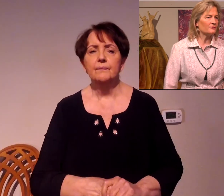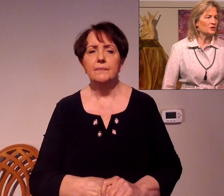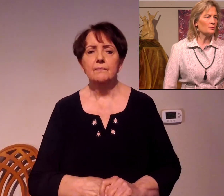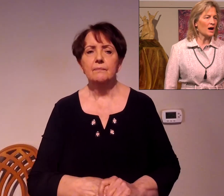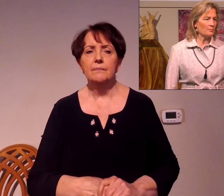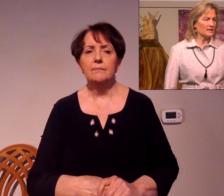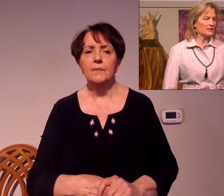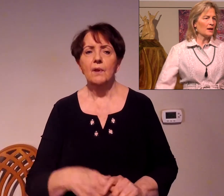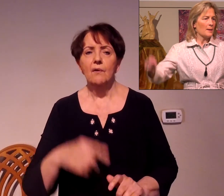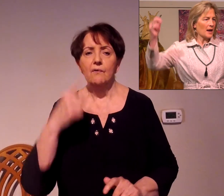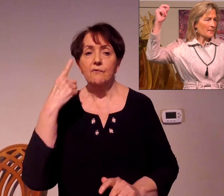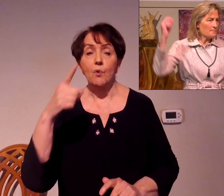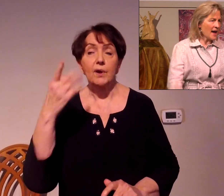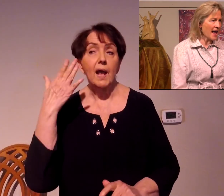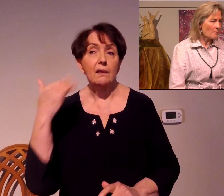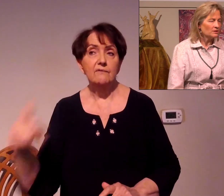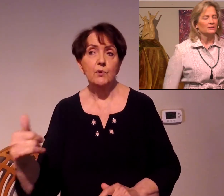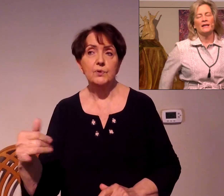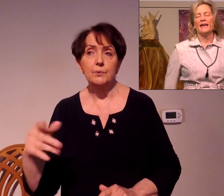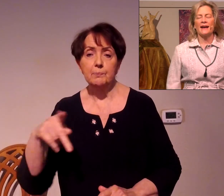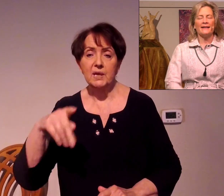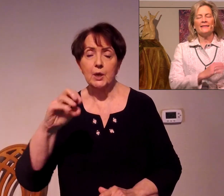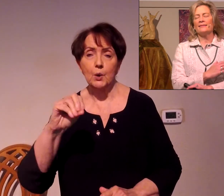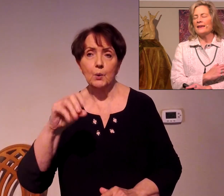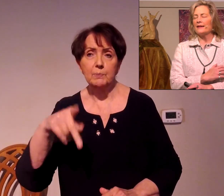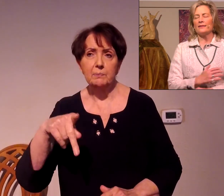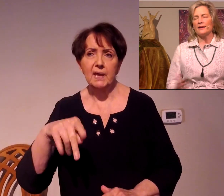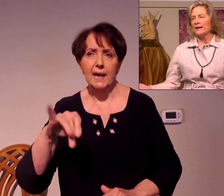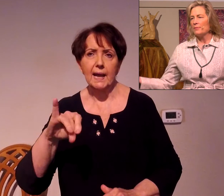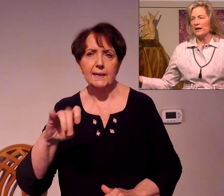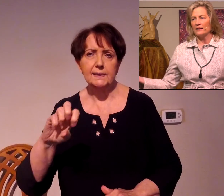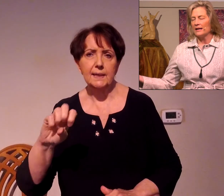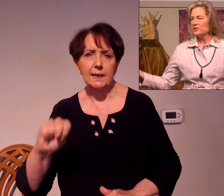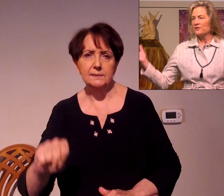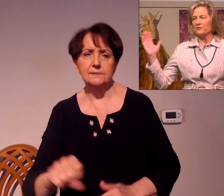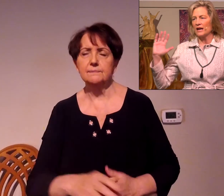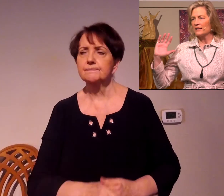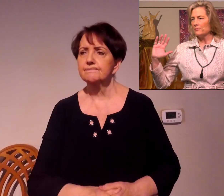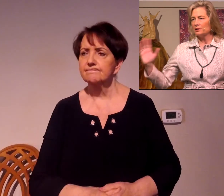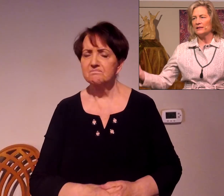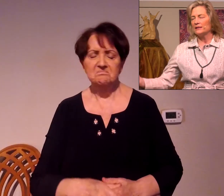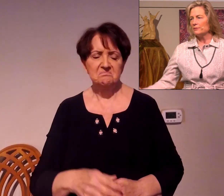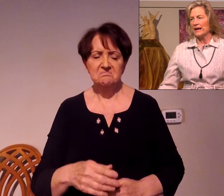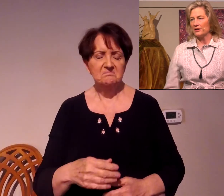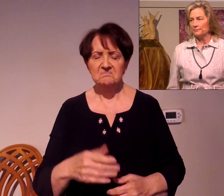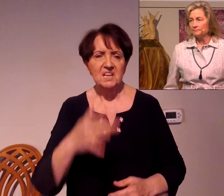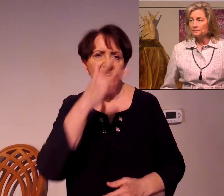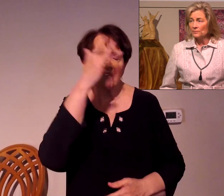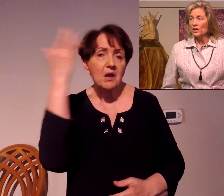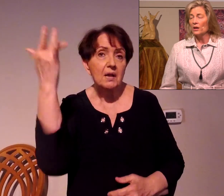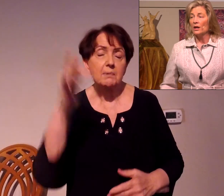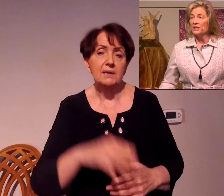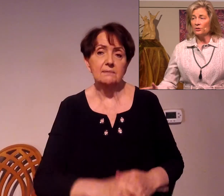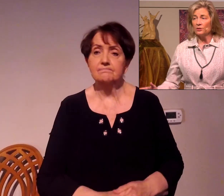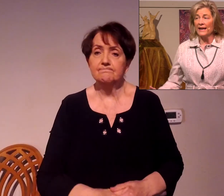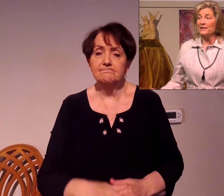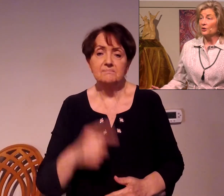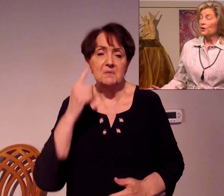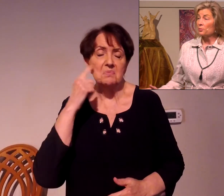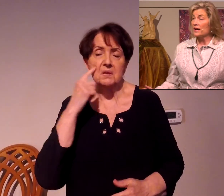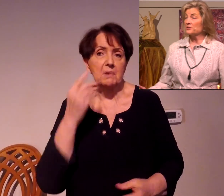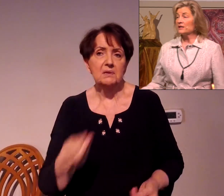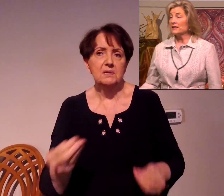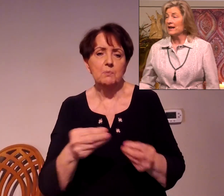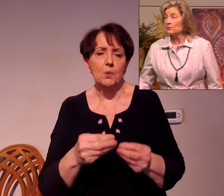for California poppies. Like, bam! And I didn't think a thing about it. I just forgot completely about it. A year